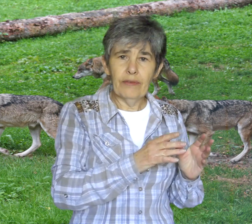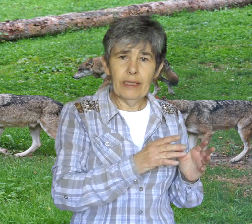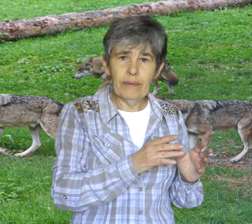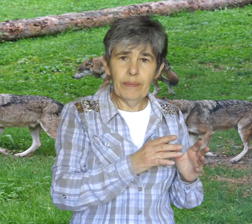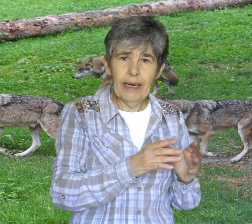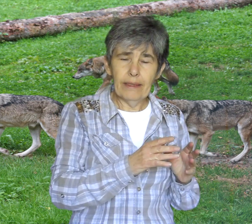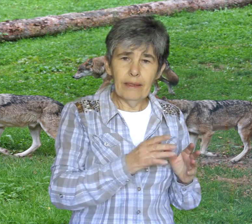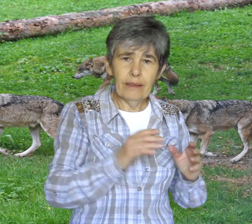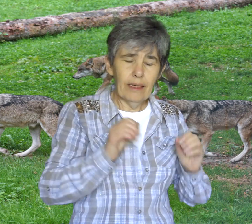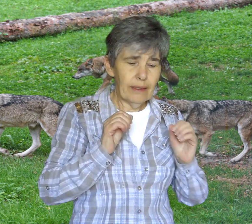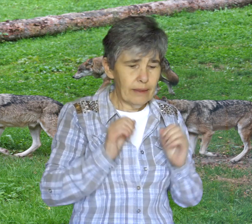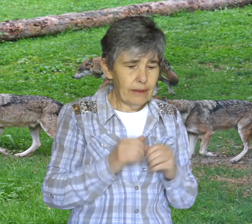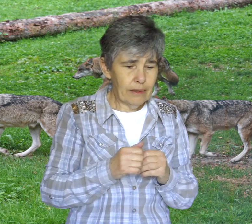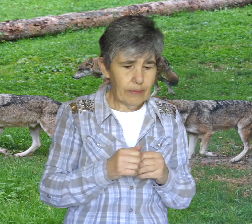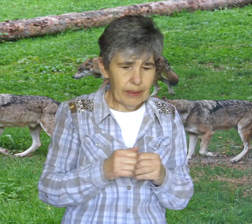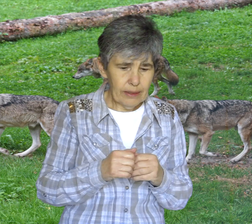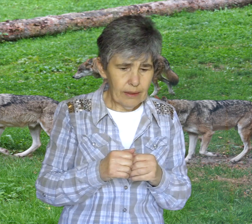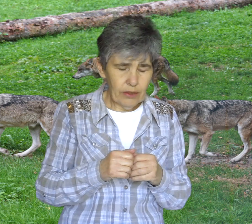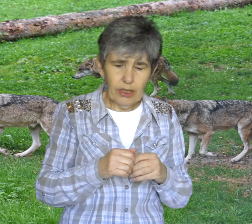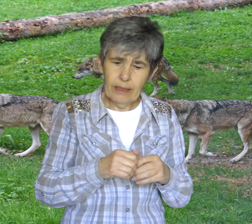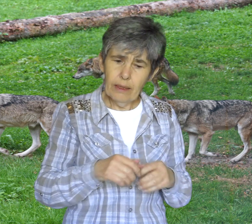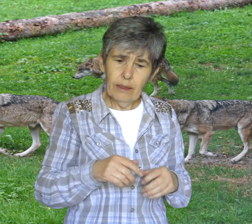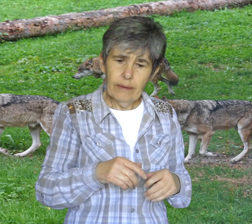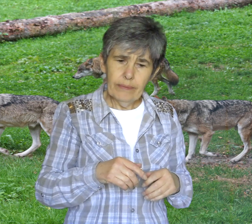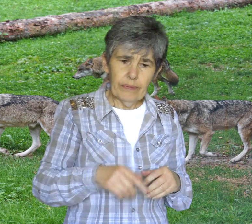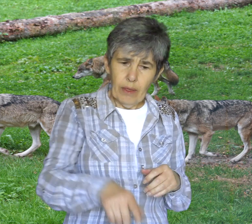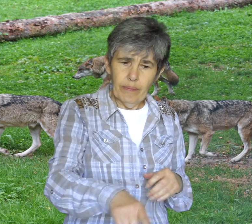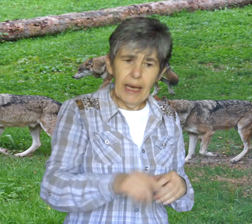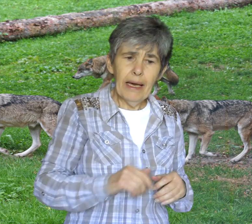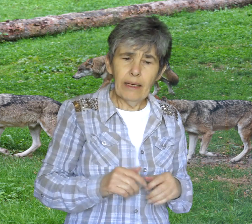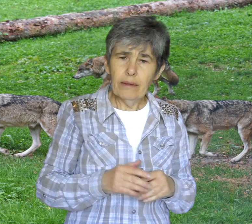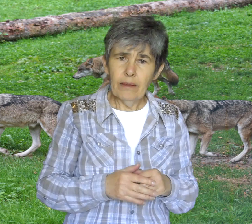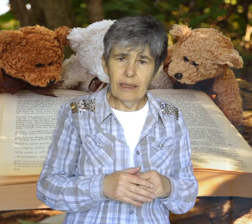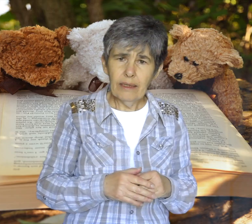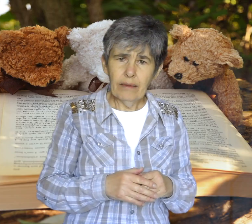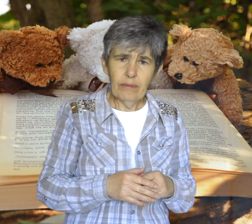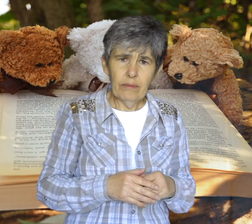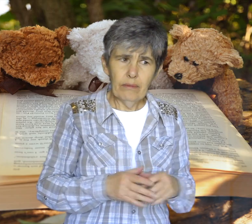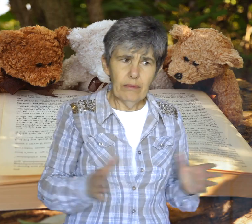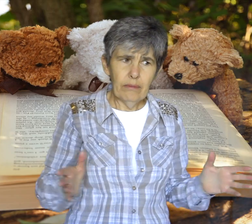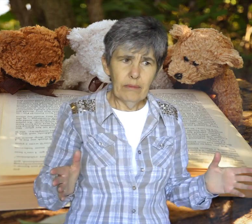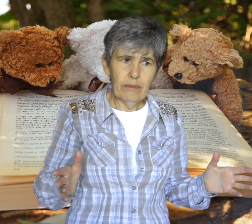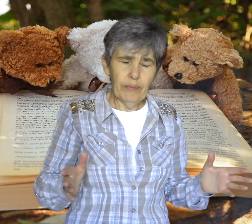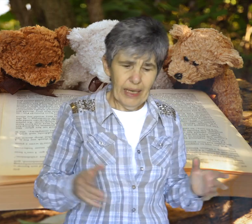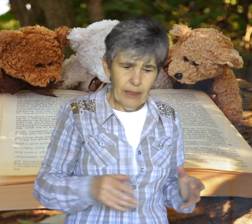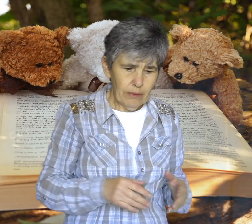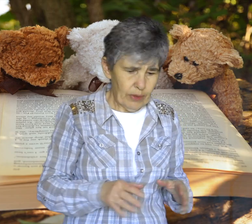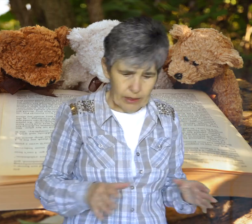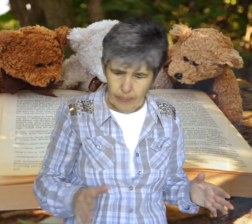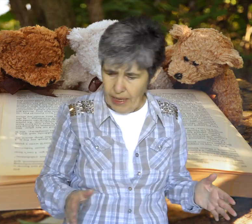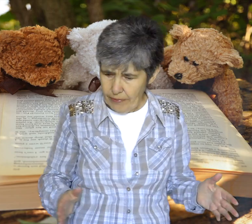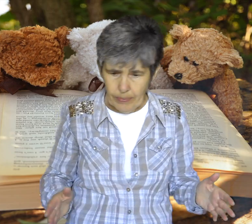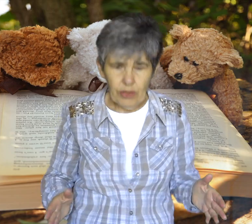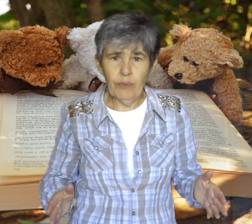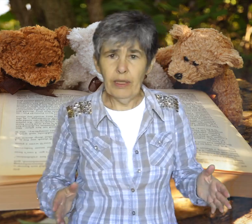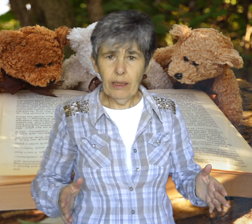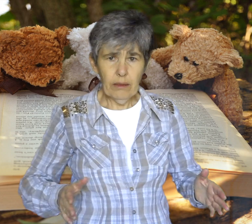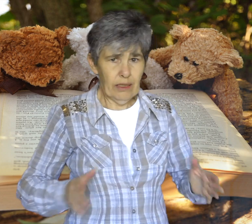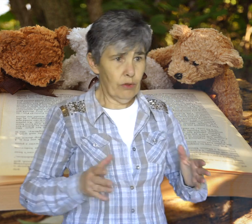in bed. And I said to Isabelle, she said, bear. And I said, bear? Where's the bear? Have I missed something? Is there a